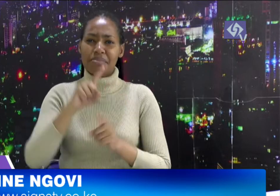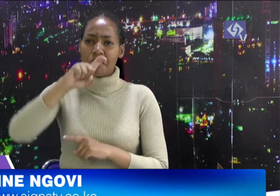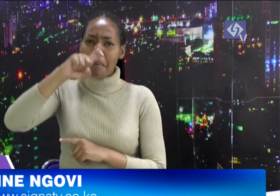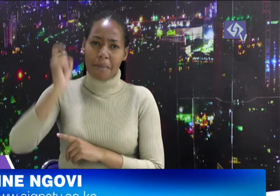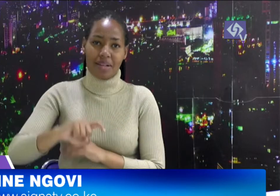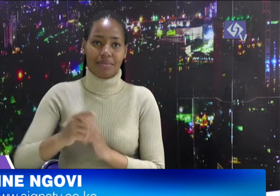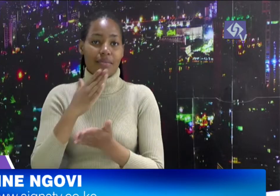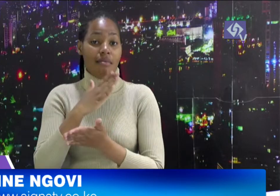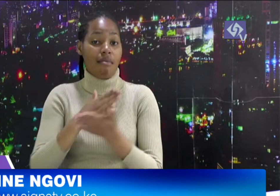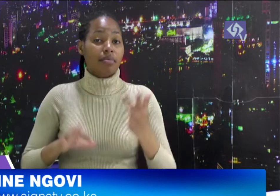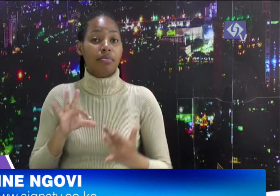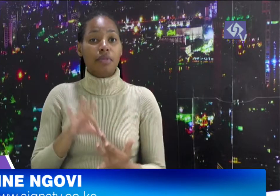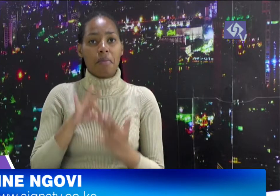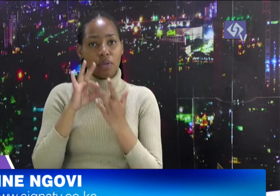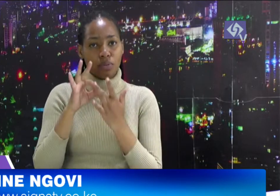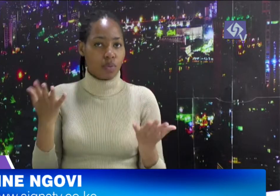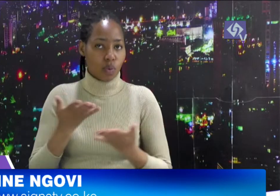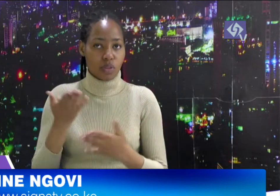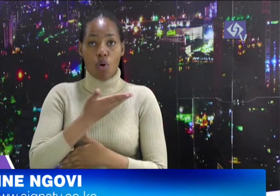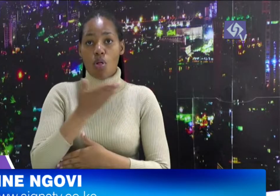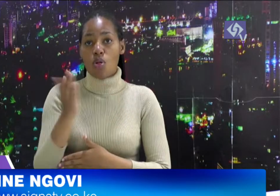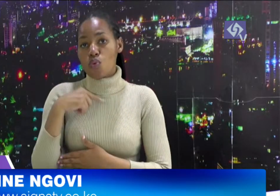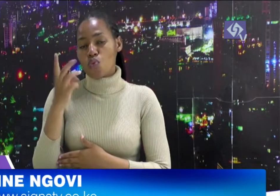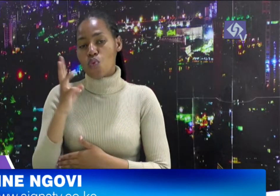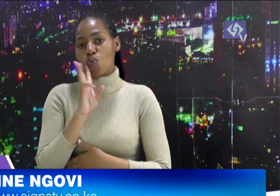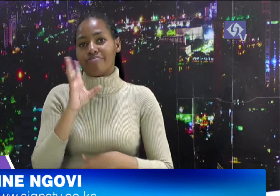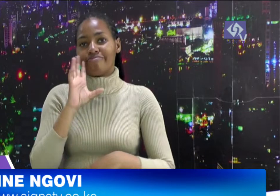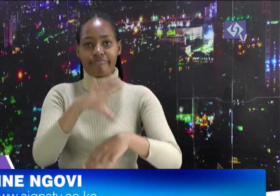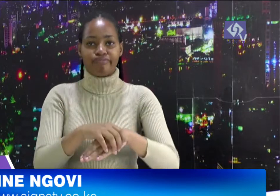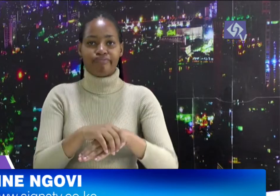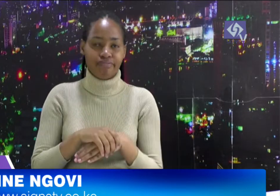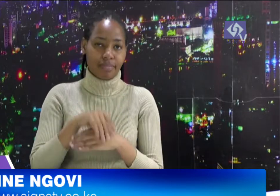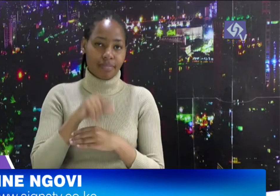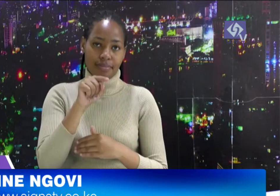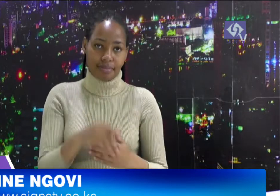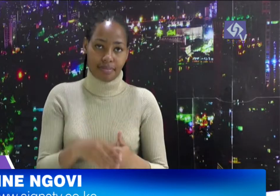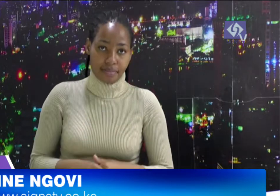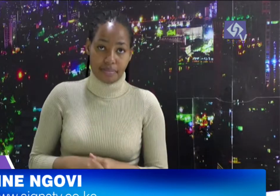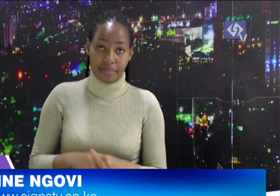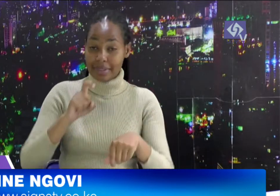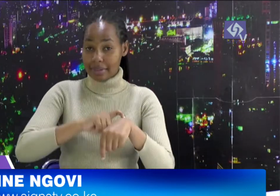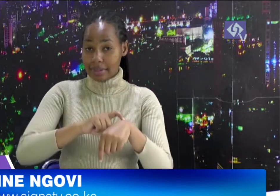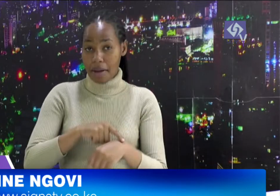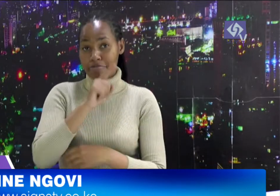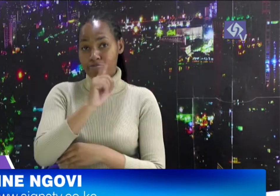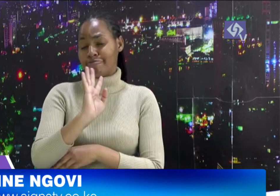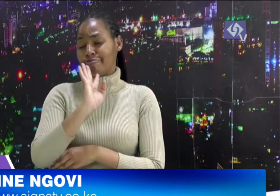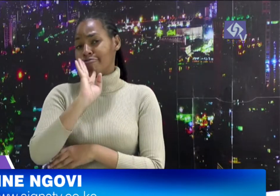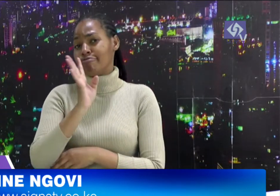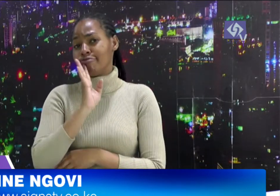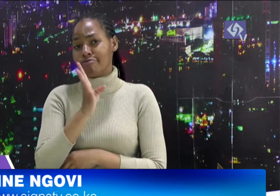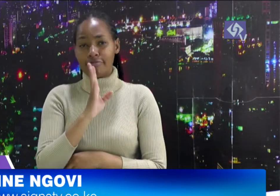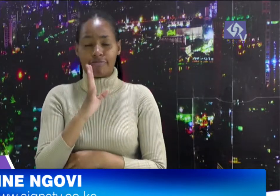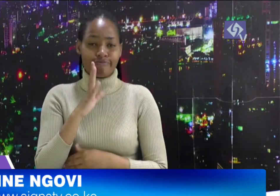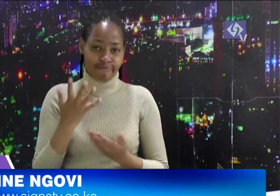Hence, they must be cut, especially those along water